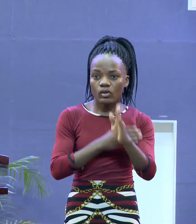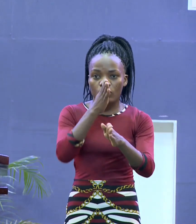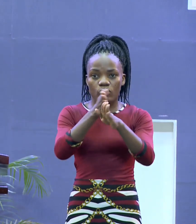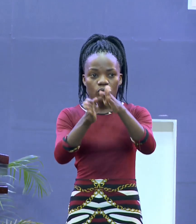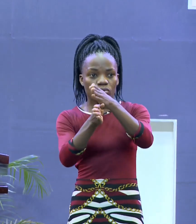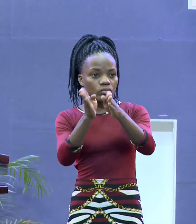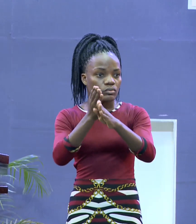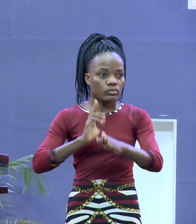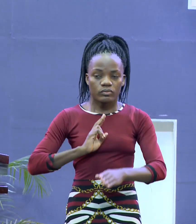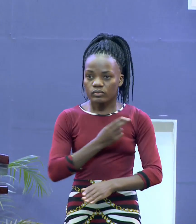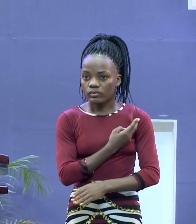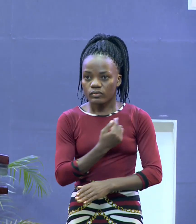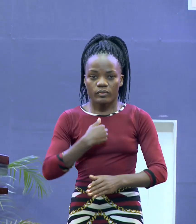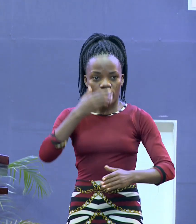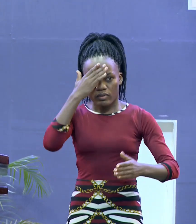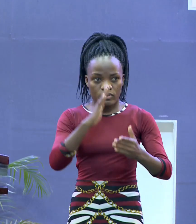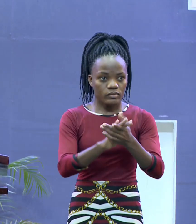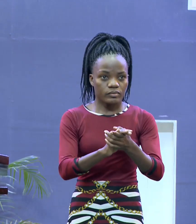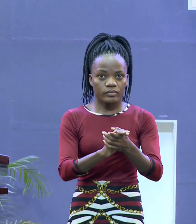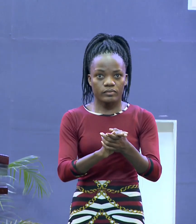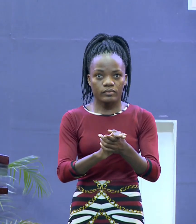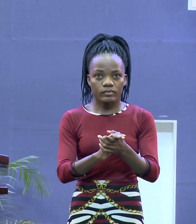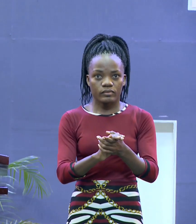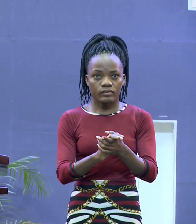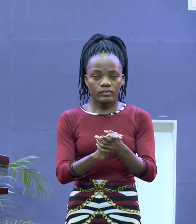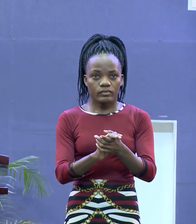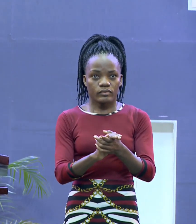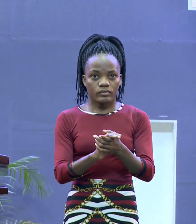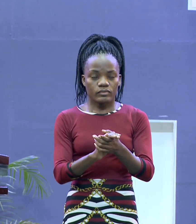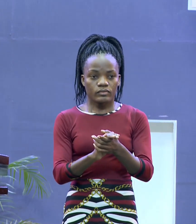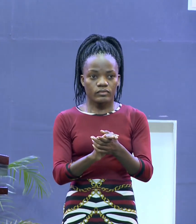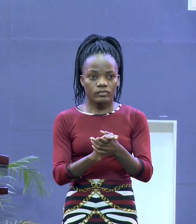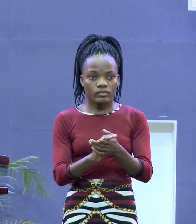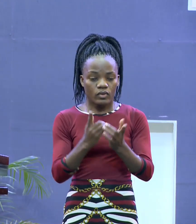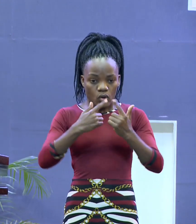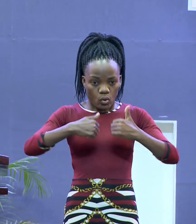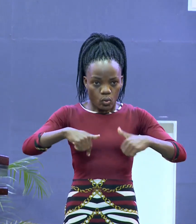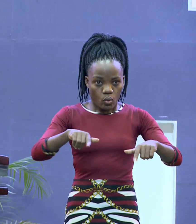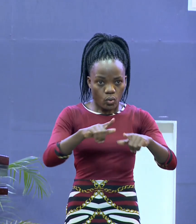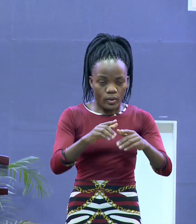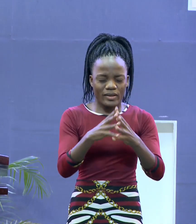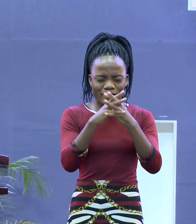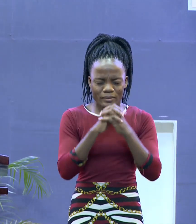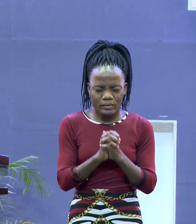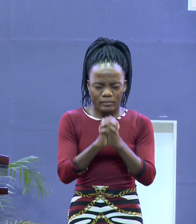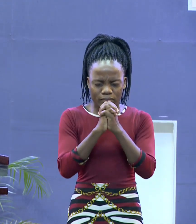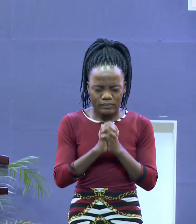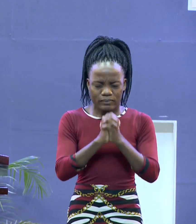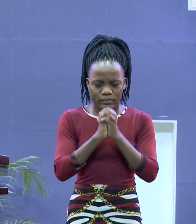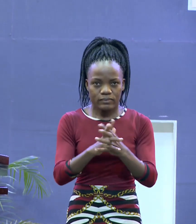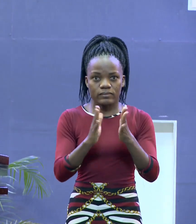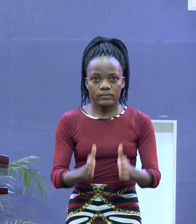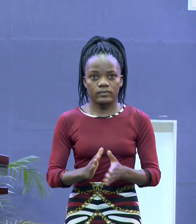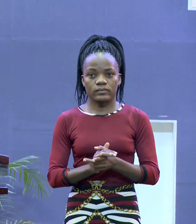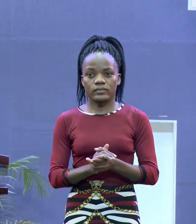Mukama anatuzimba. I believe. Inzikiriza. That as an intercessor. Tingo omwegayirize. That the